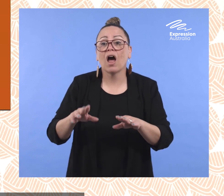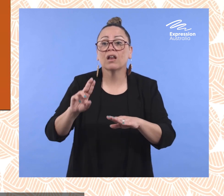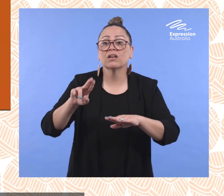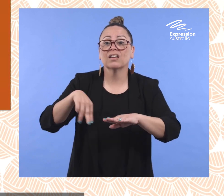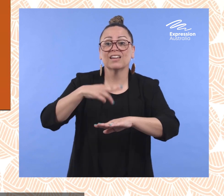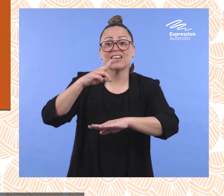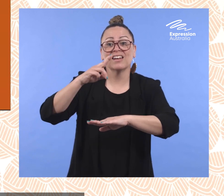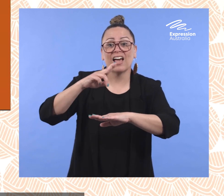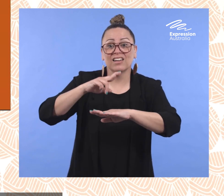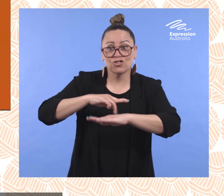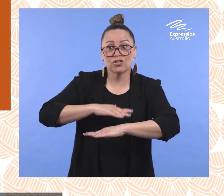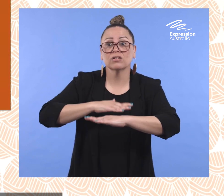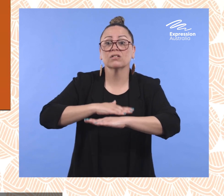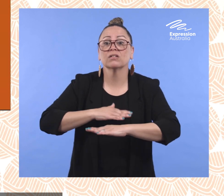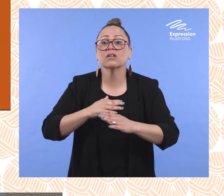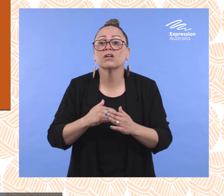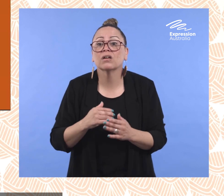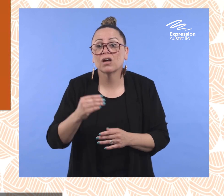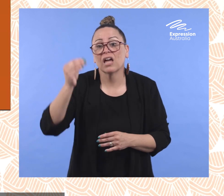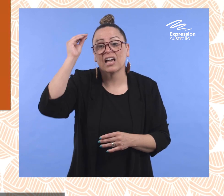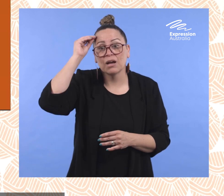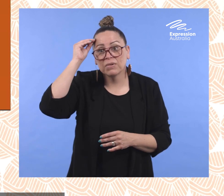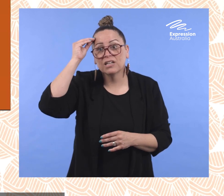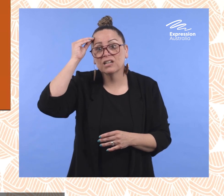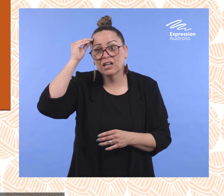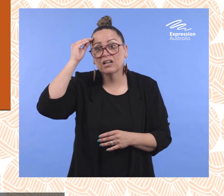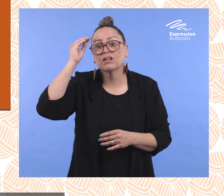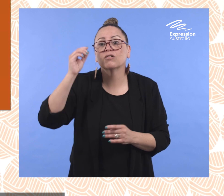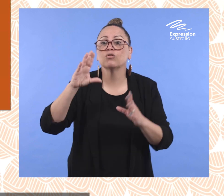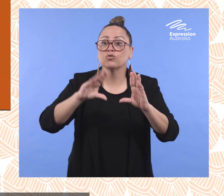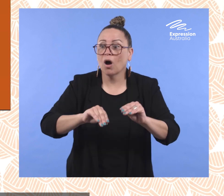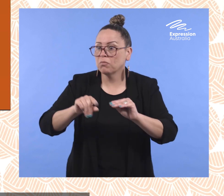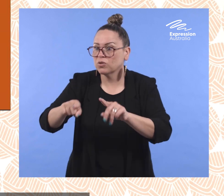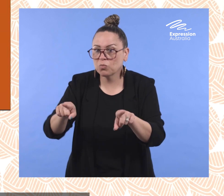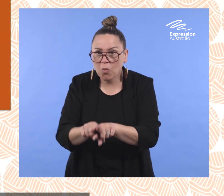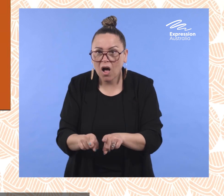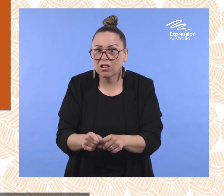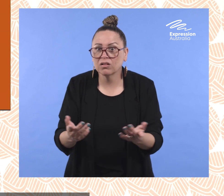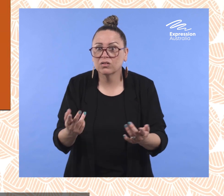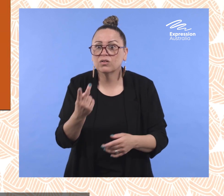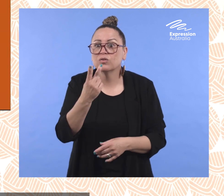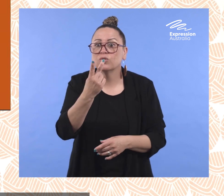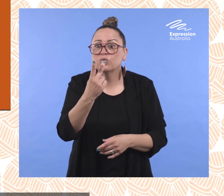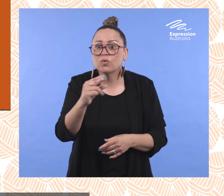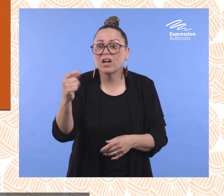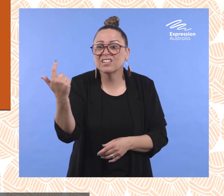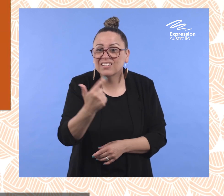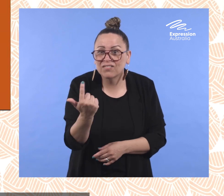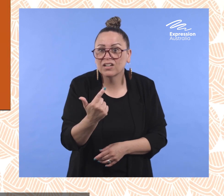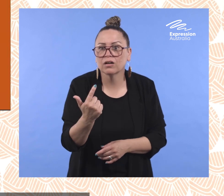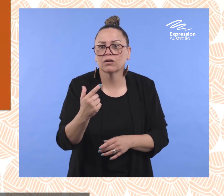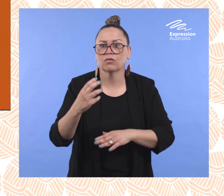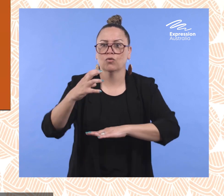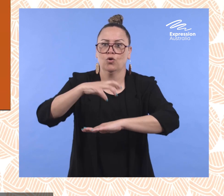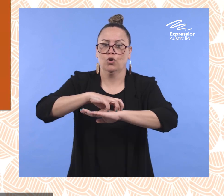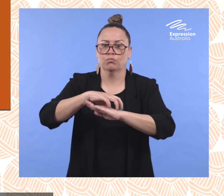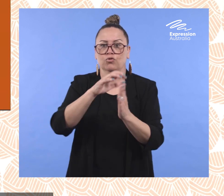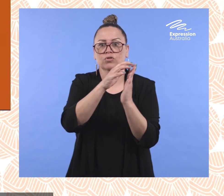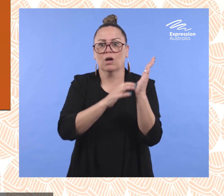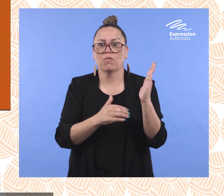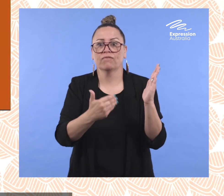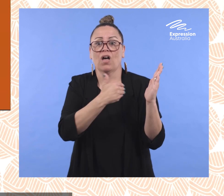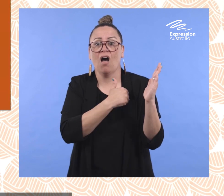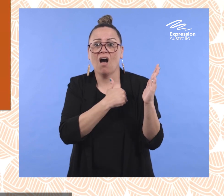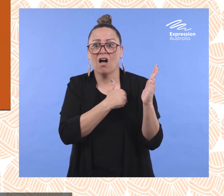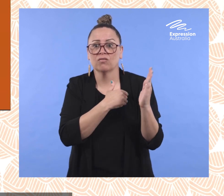First Peoples met for the first time until that was defunded and then finally gotten rid of by the Morrison government. In 2017, the